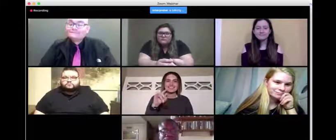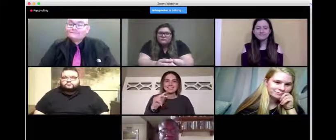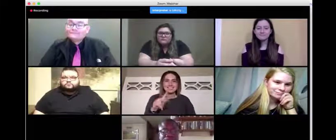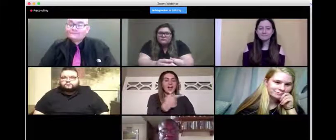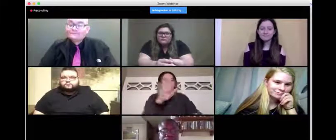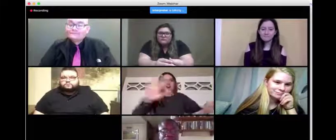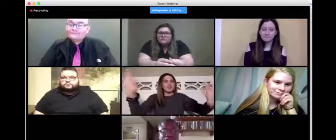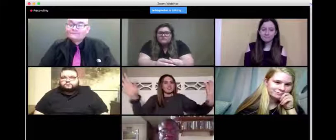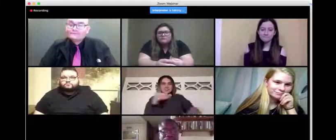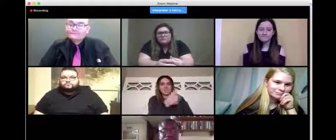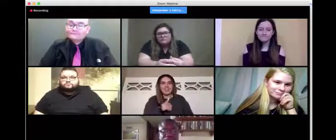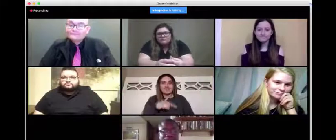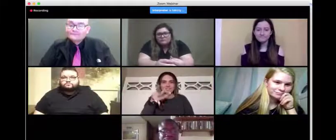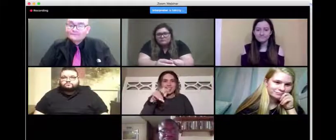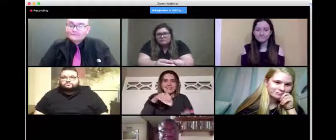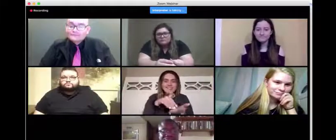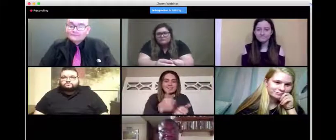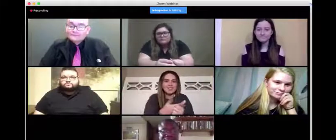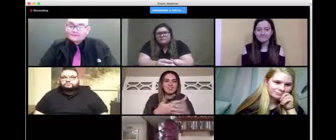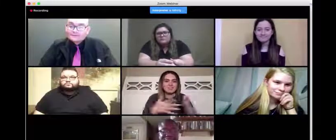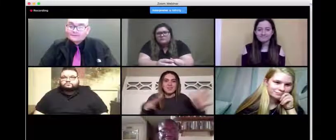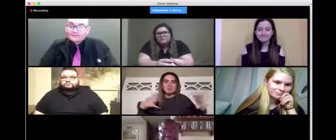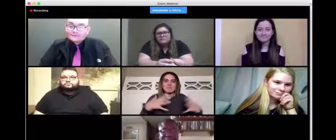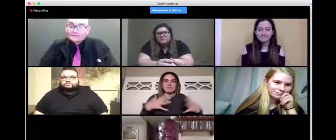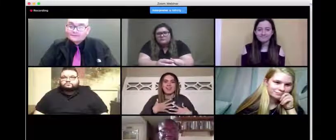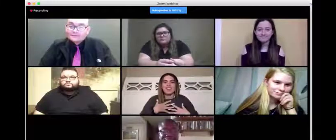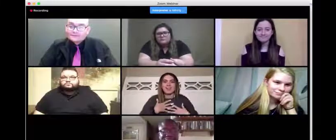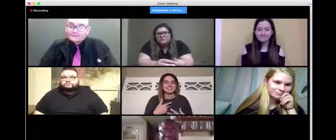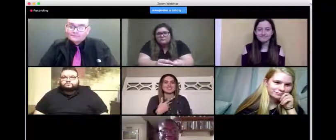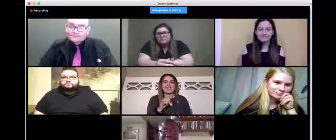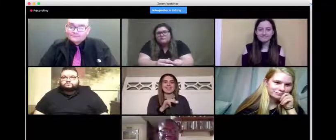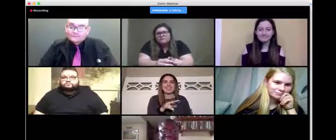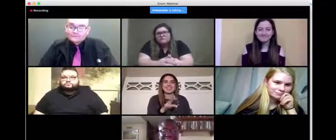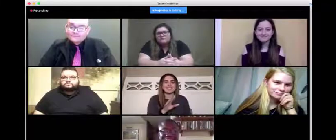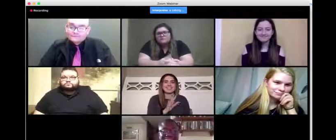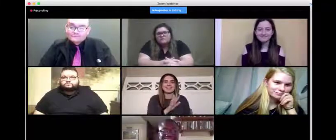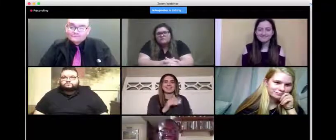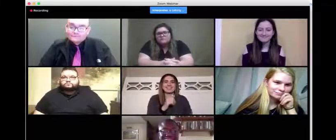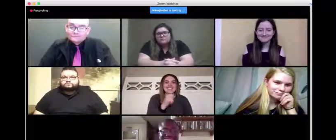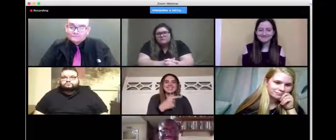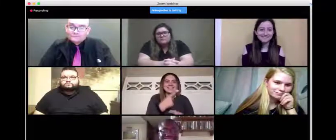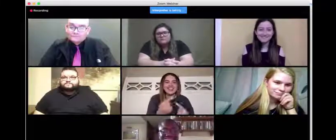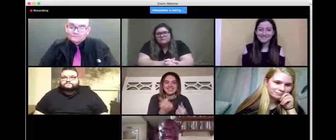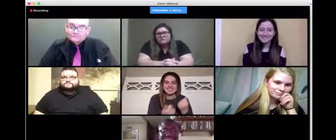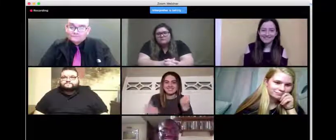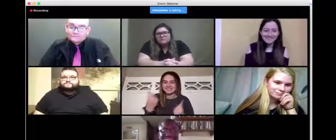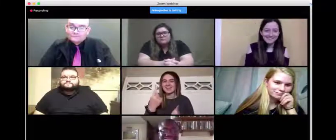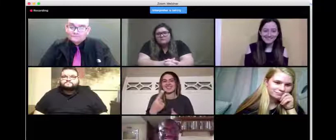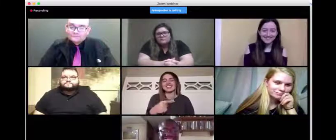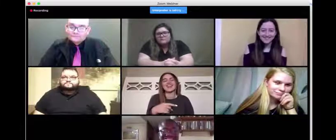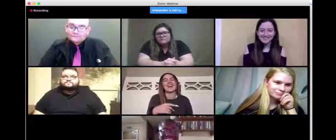I'm like, "No, don't tell everyone. Don't tell everyone." It was really unexpected, but I do enjoy it because